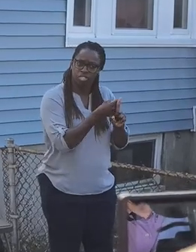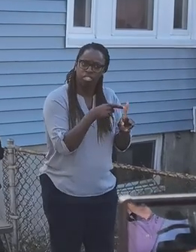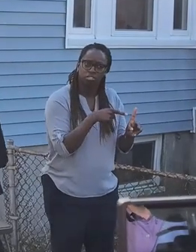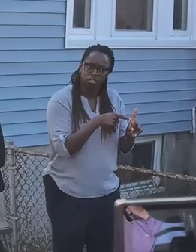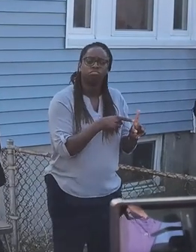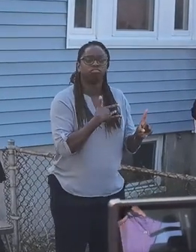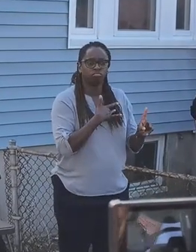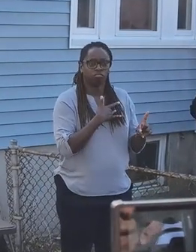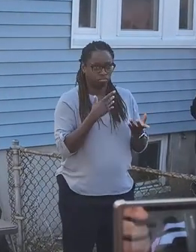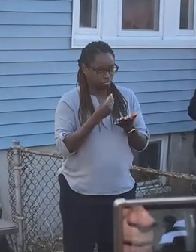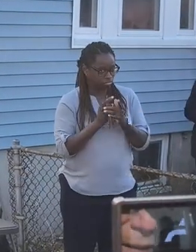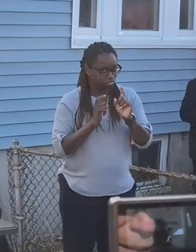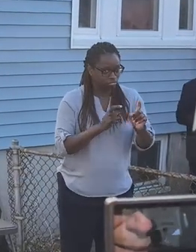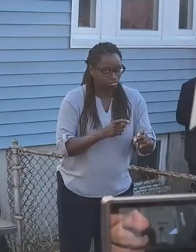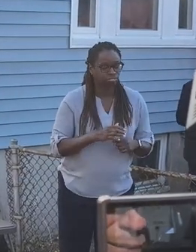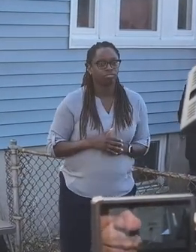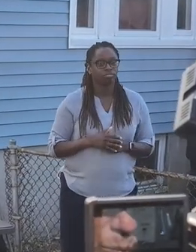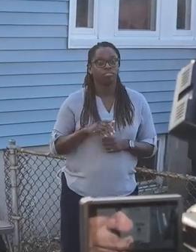words.